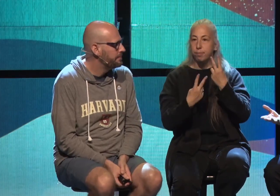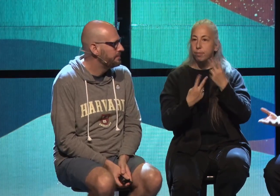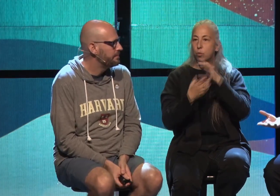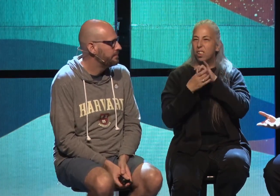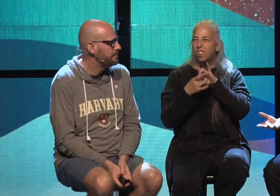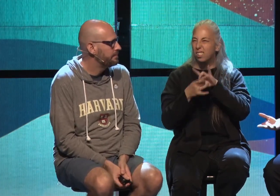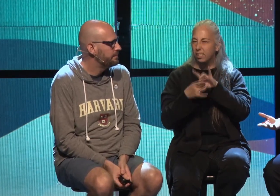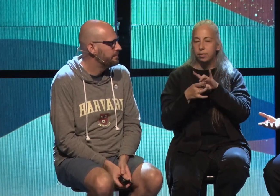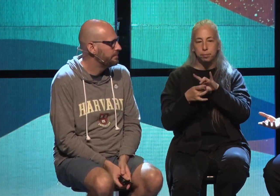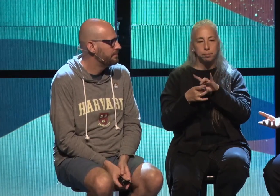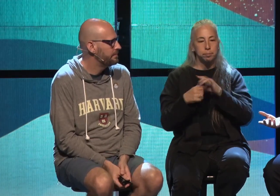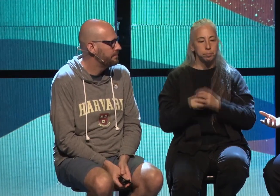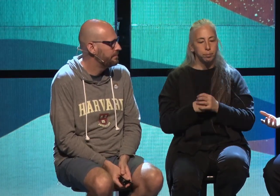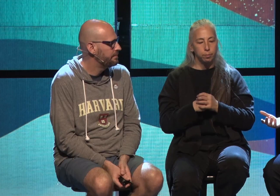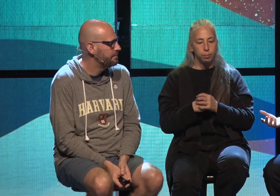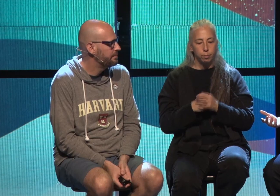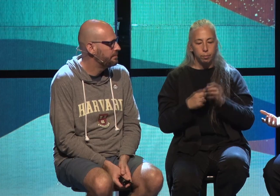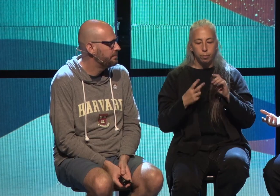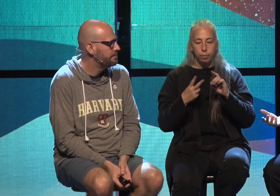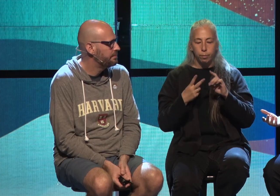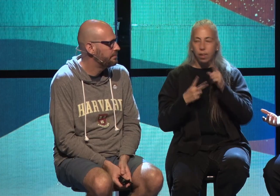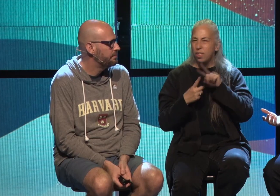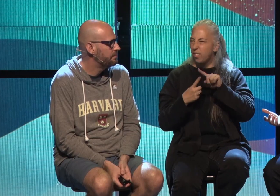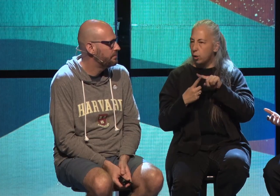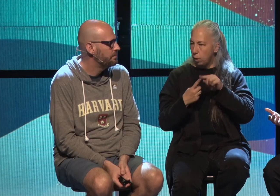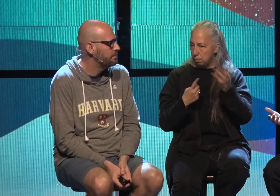think, as communities, and